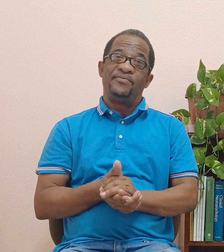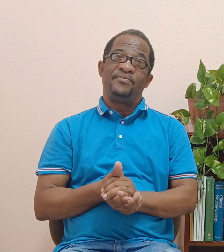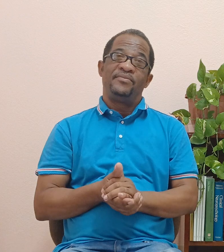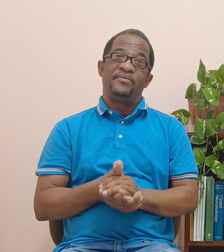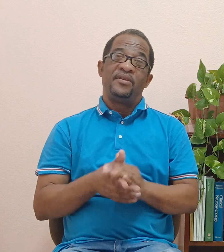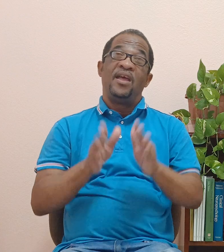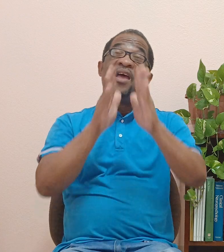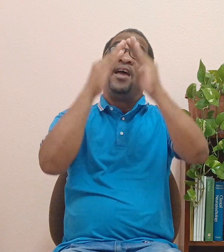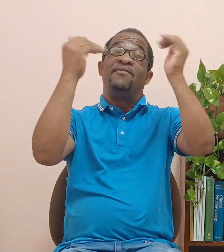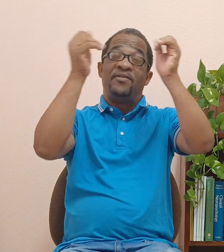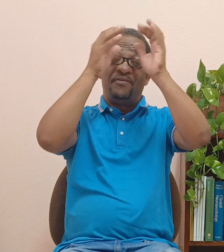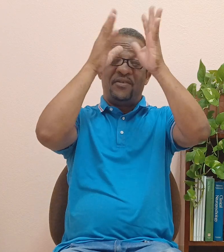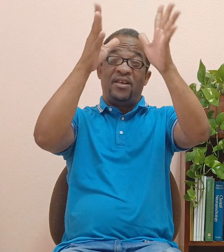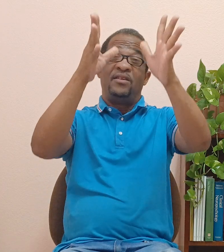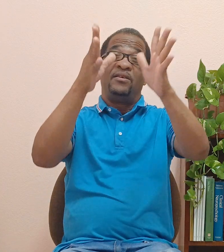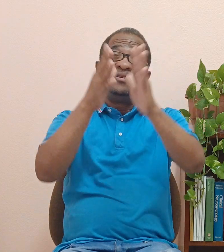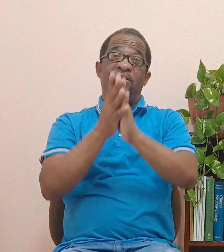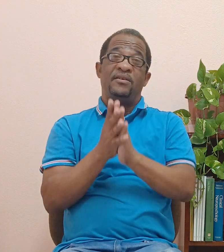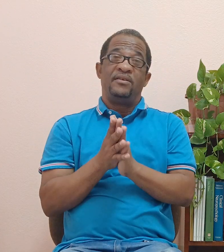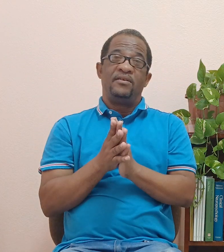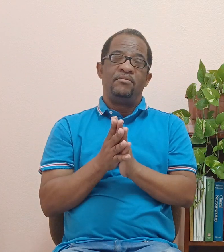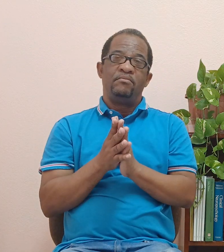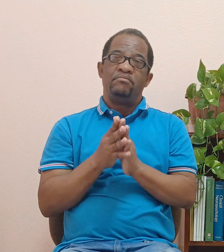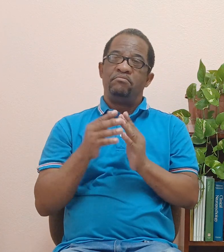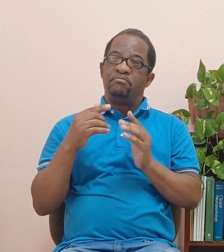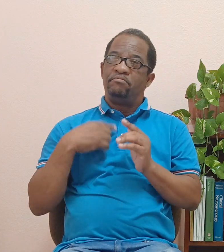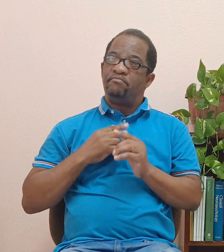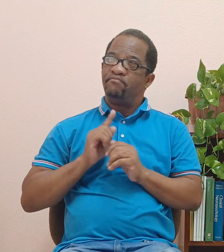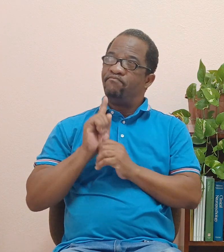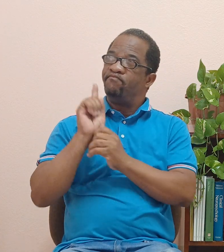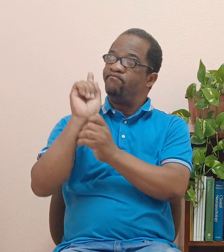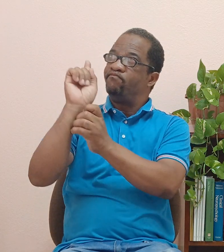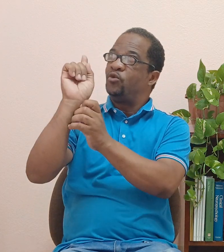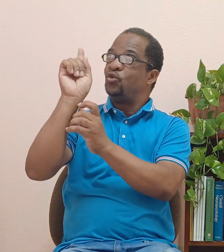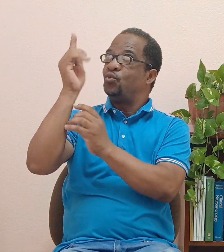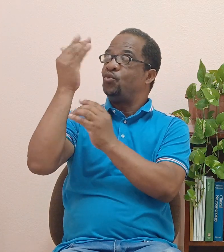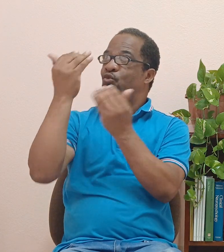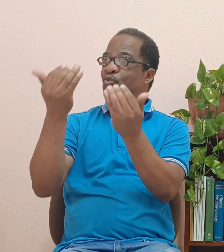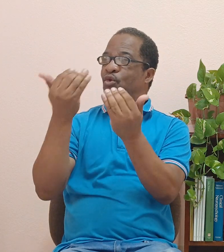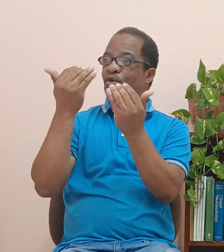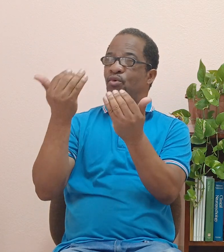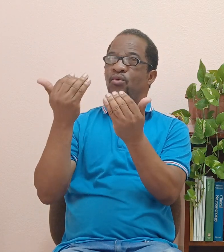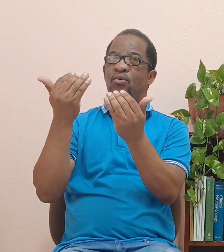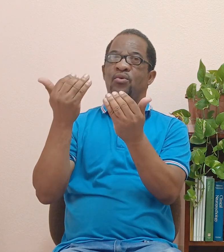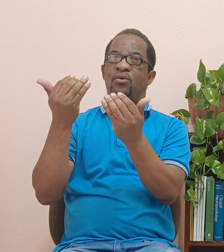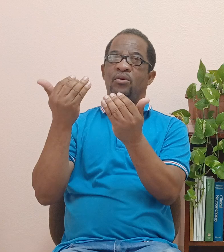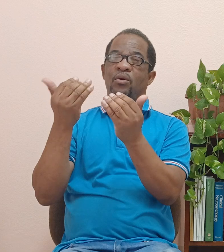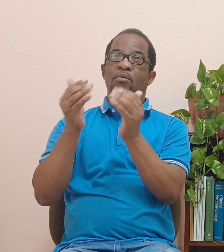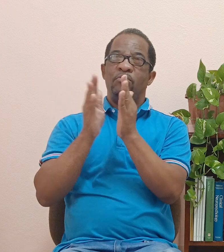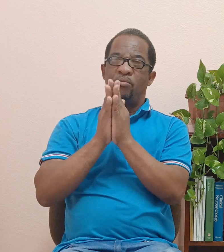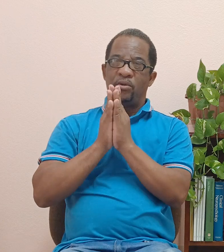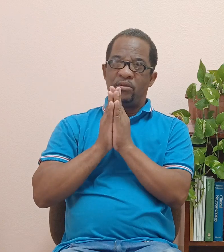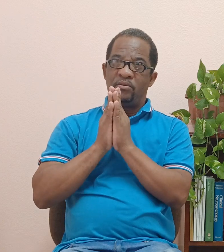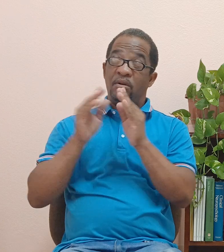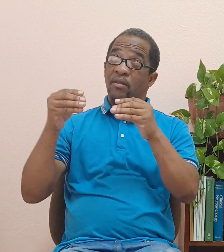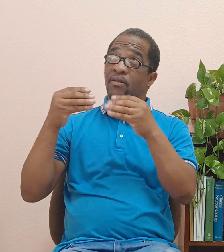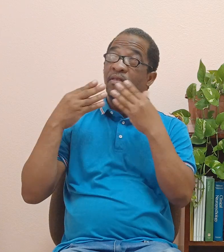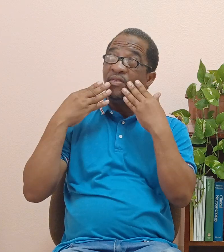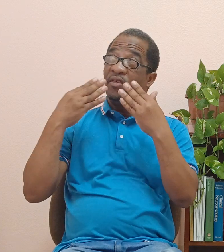Heavenly Father, I come before you today with a prayer of thanksgiving